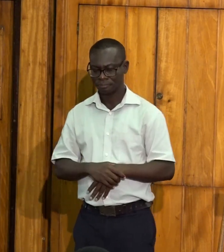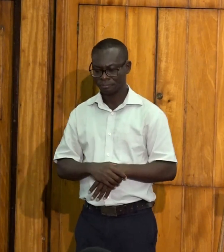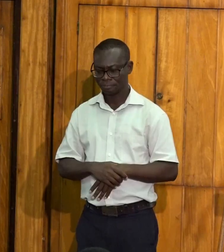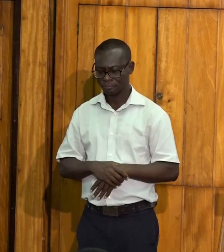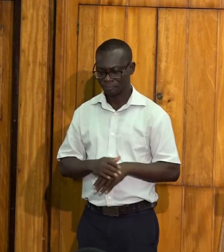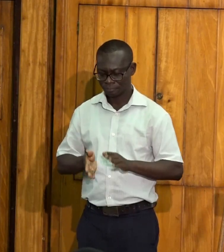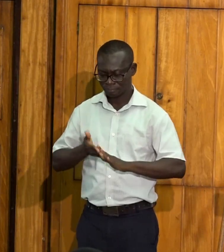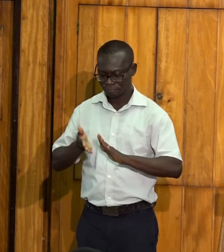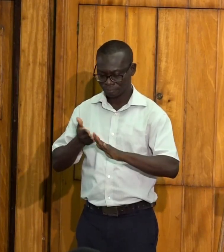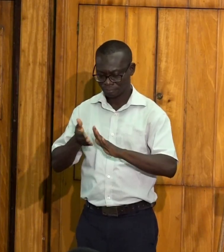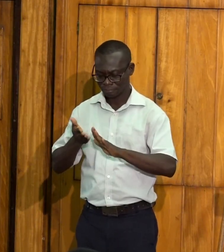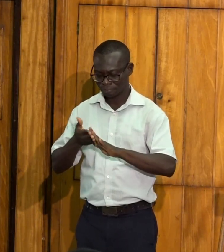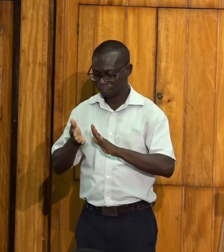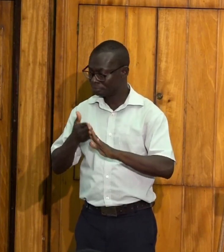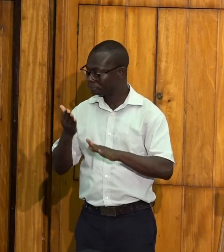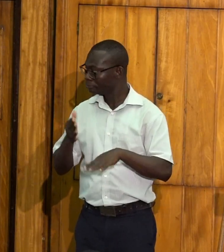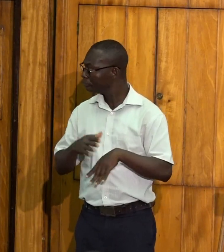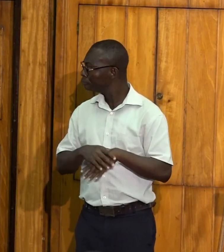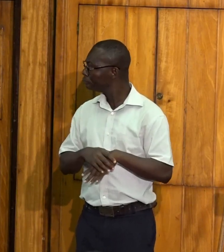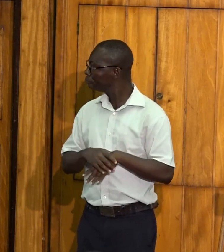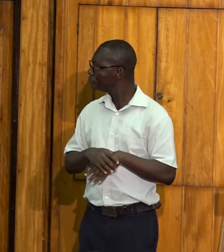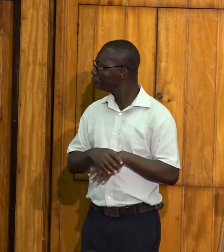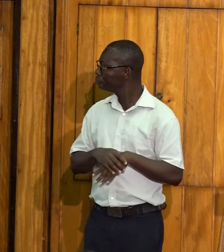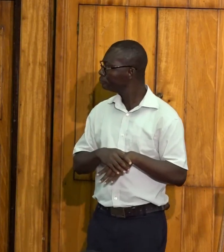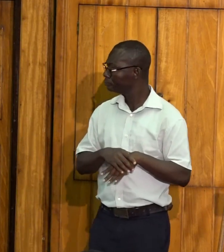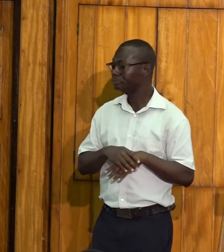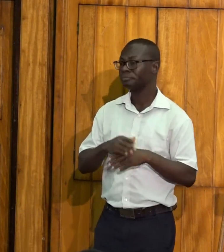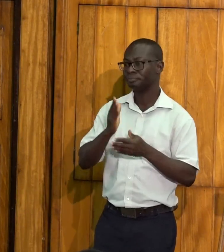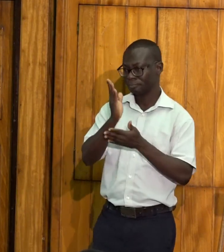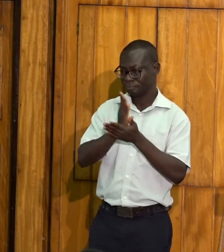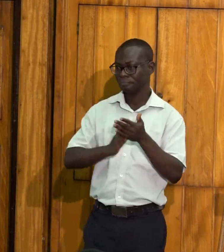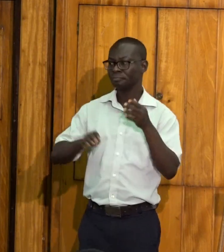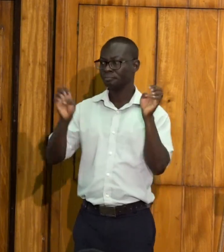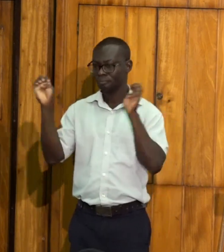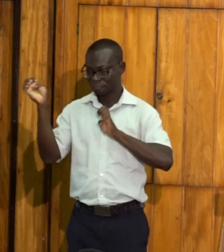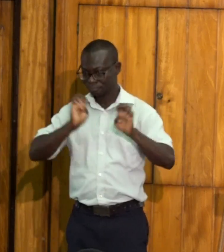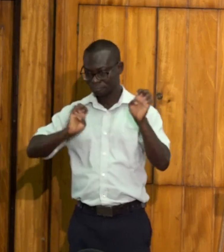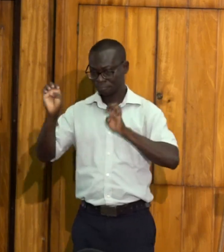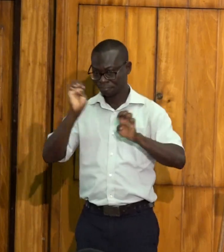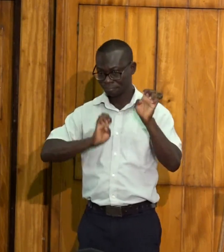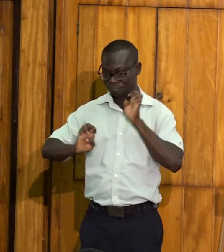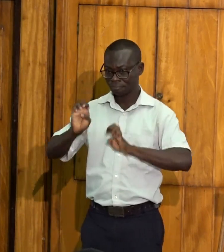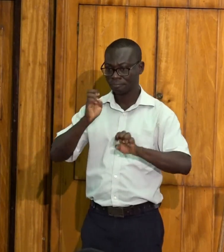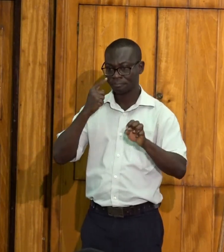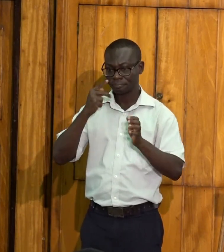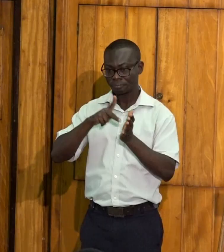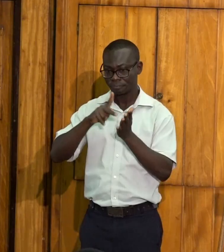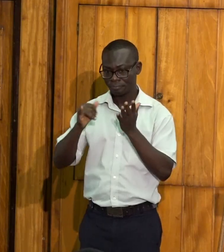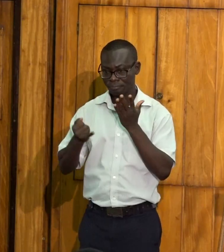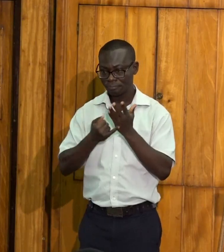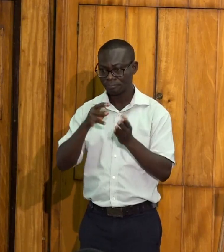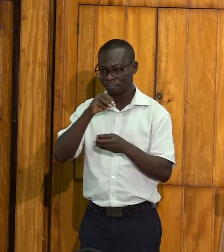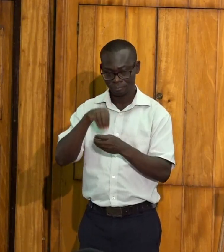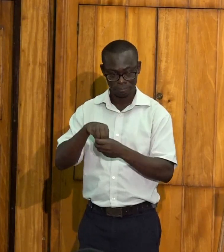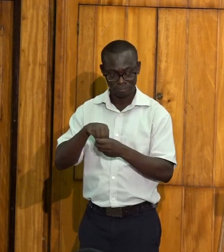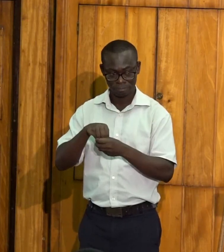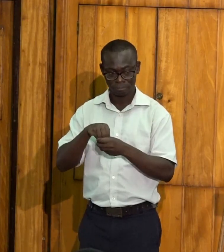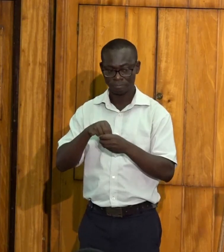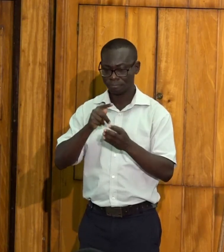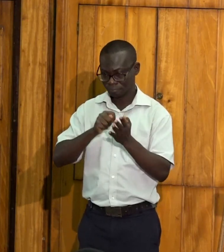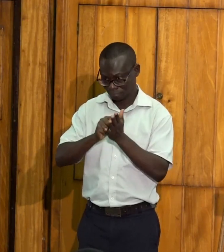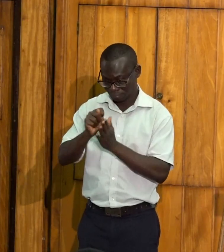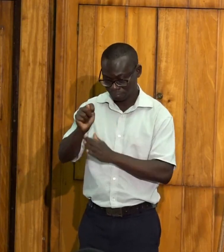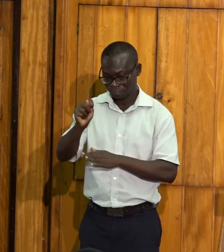Very quickly in the co-creation workshops, some of the exercises we did were defining success for the project, testing truths, that